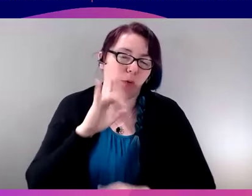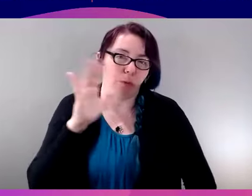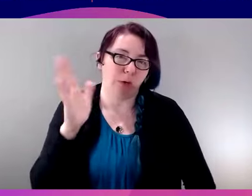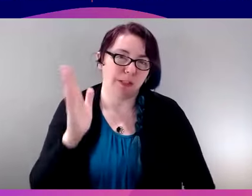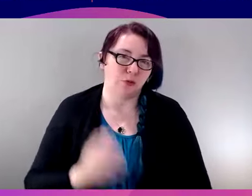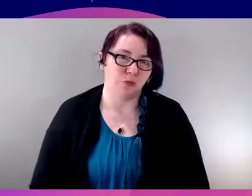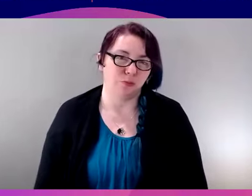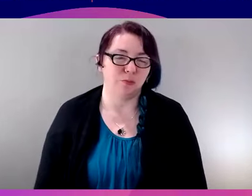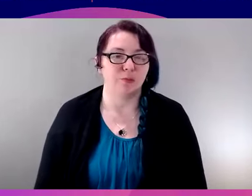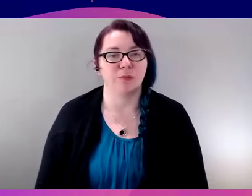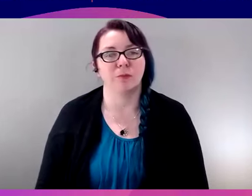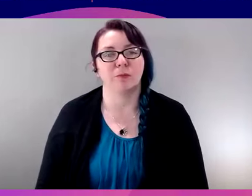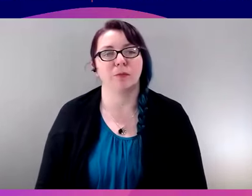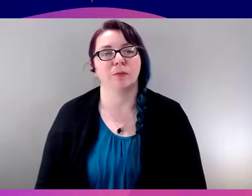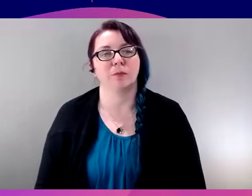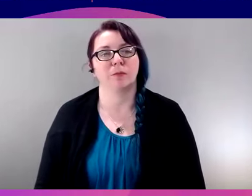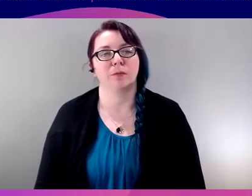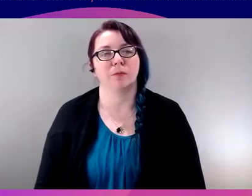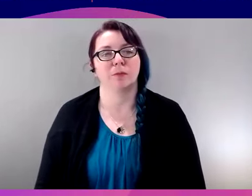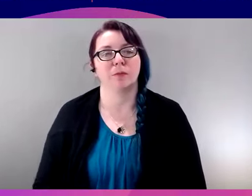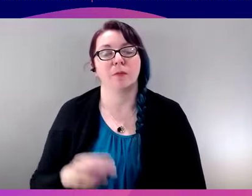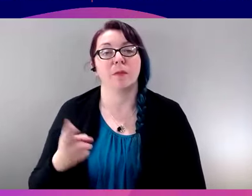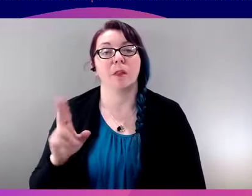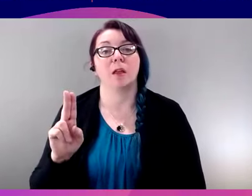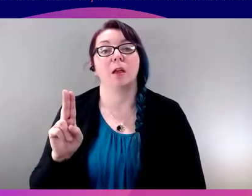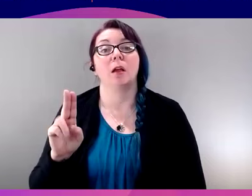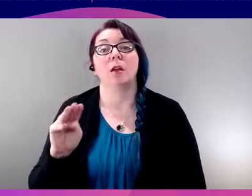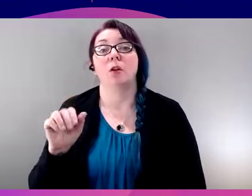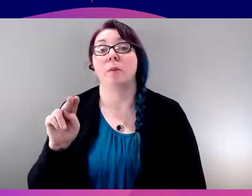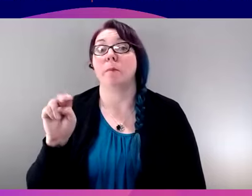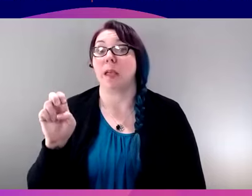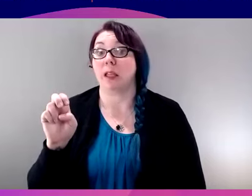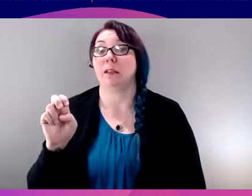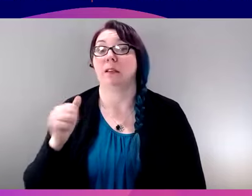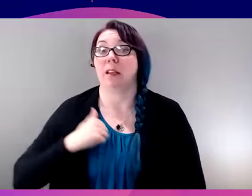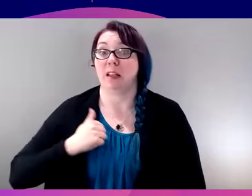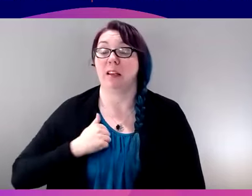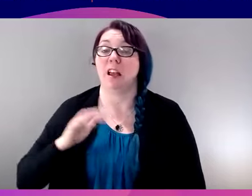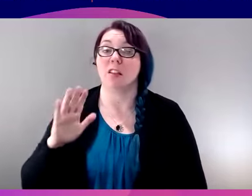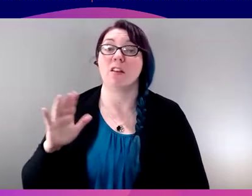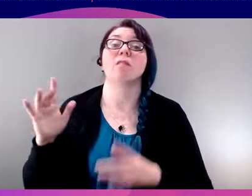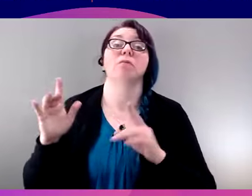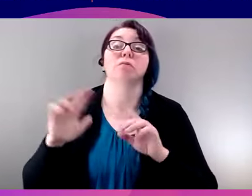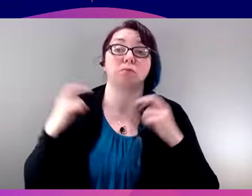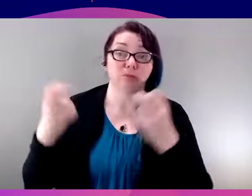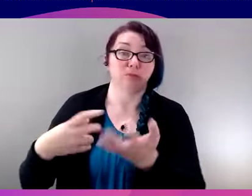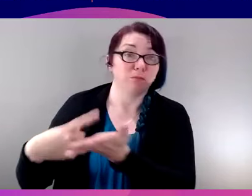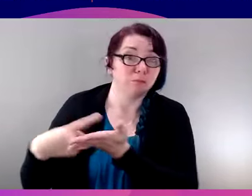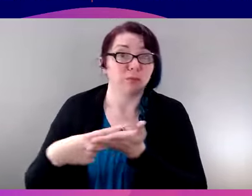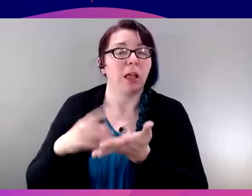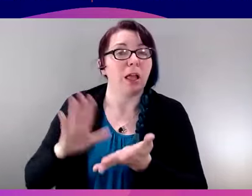From Humane Canada's Canadian Violence Link Coalition work and during our lead partners roundtable, we were provided